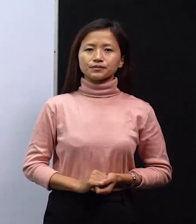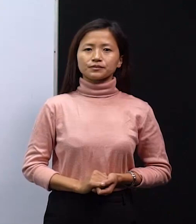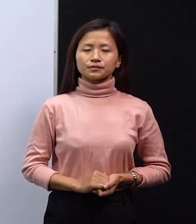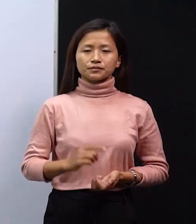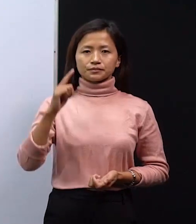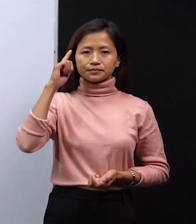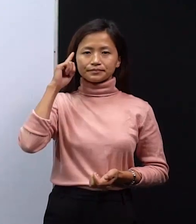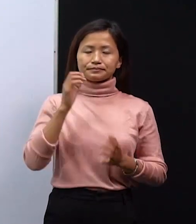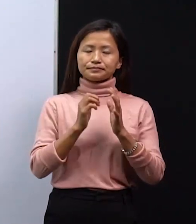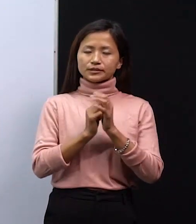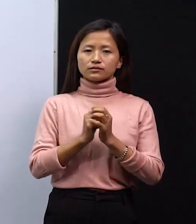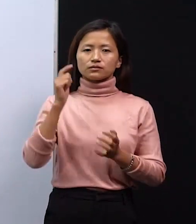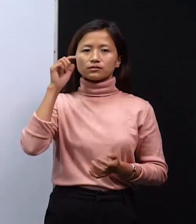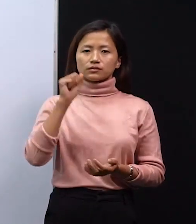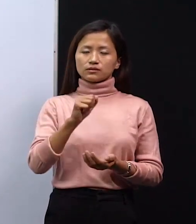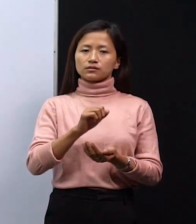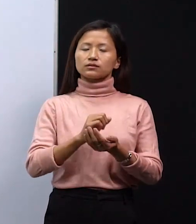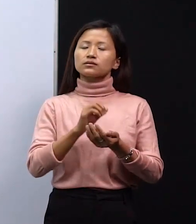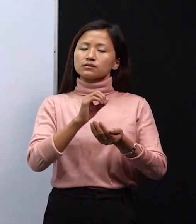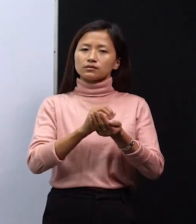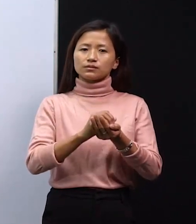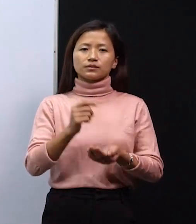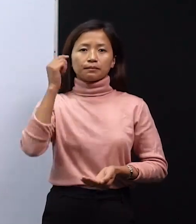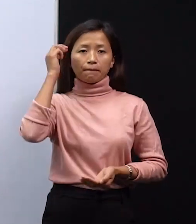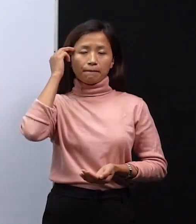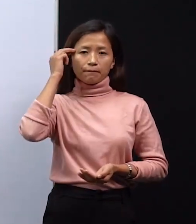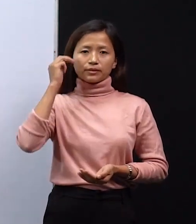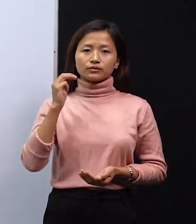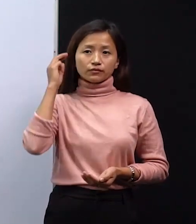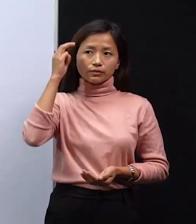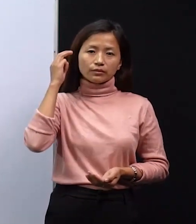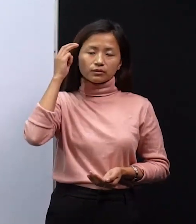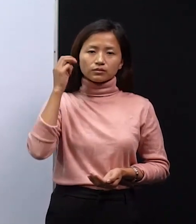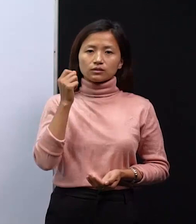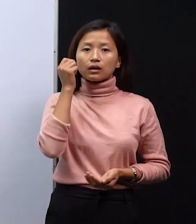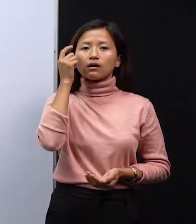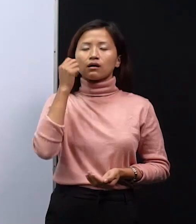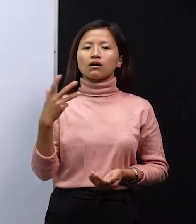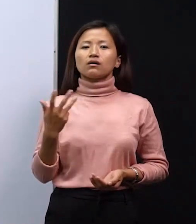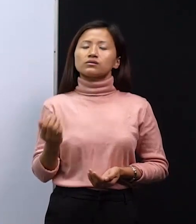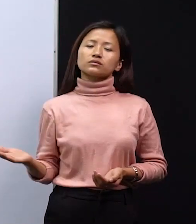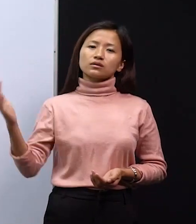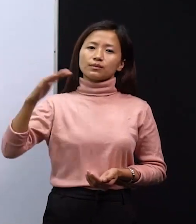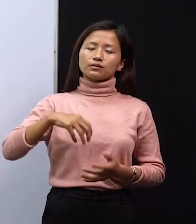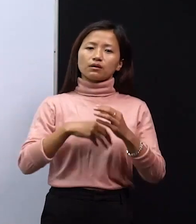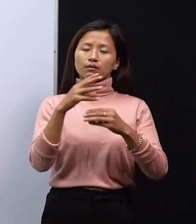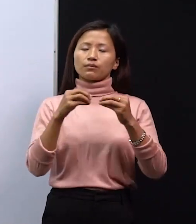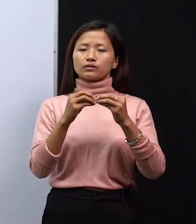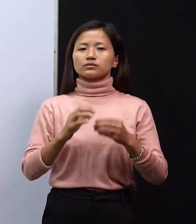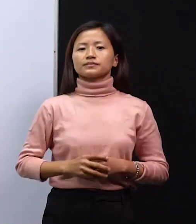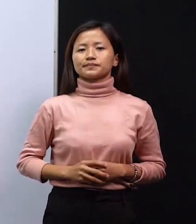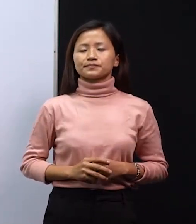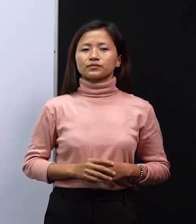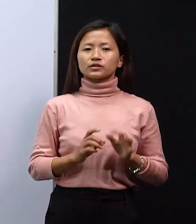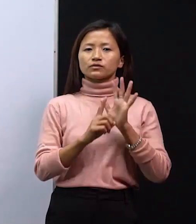Please keep in mind that you have to memorize this and understand how it is coming about. So as I have shown